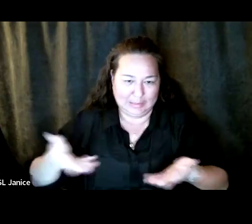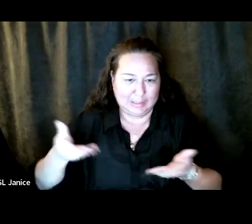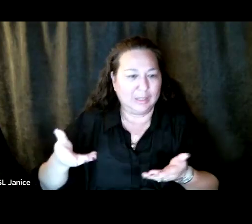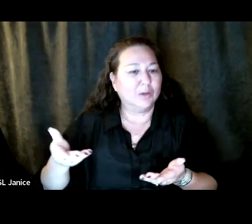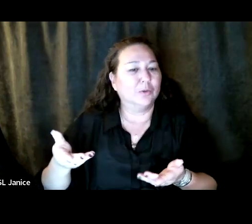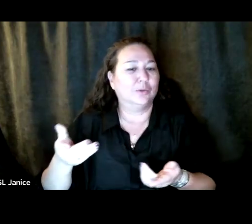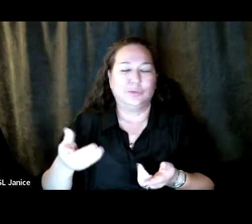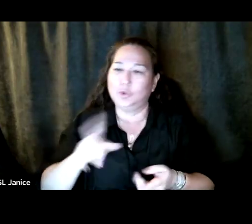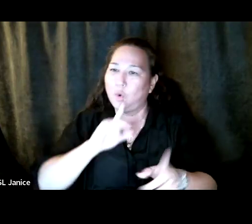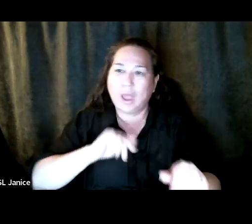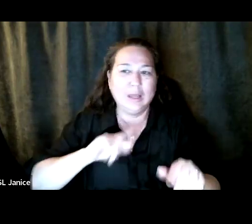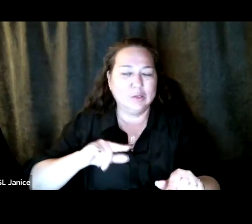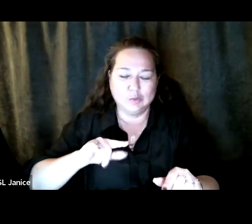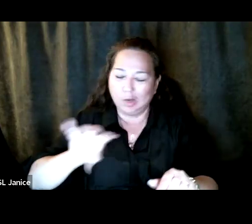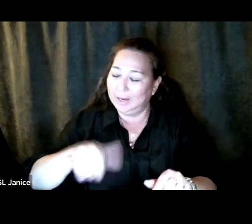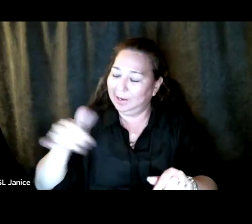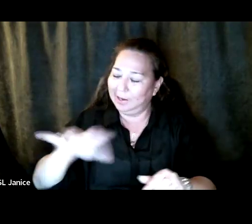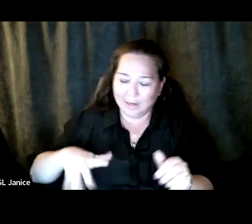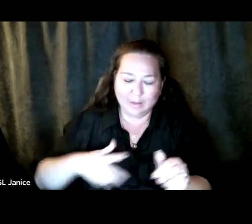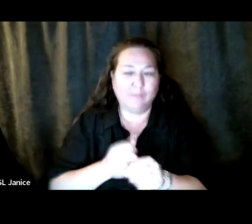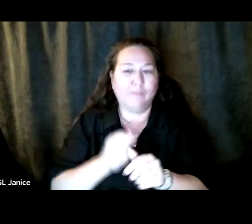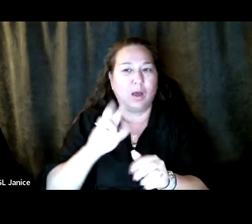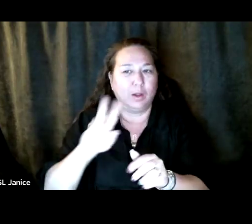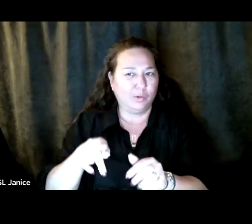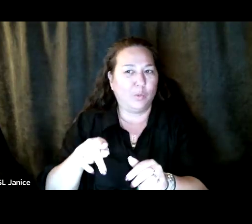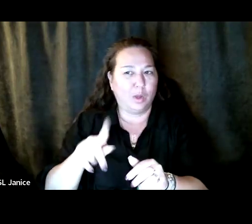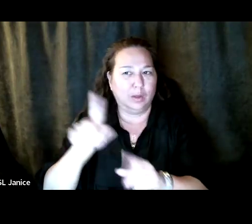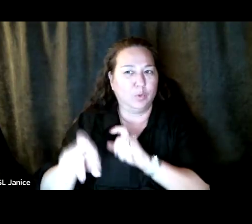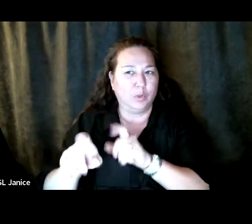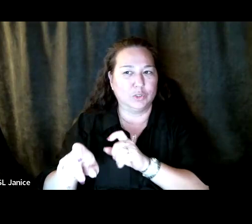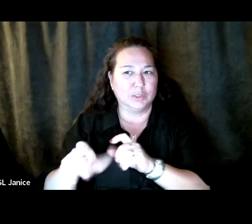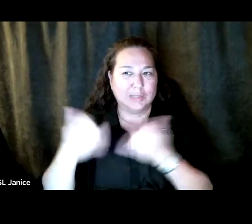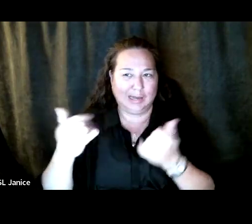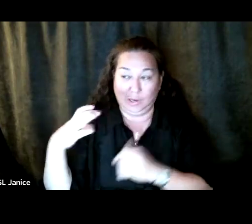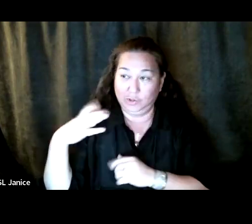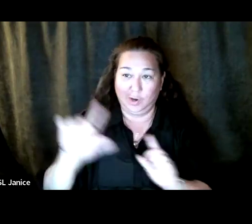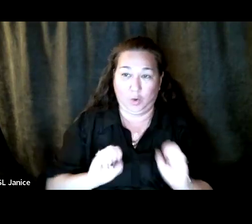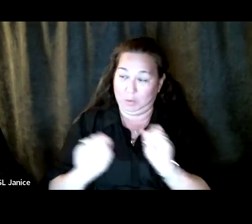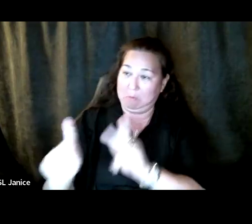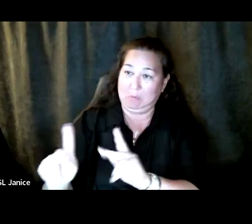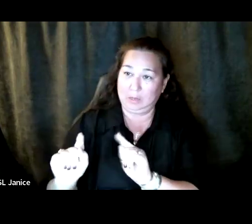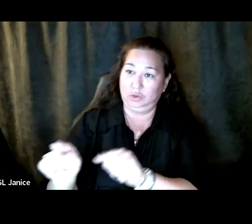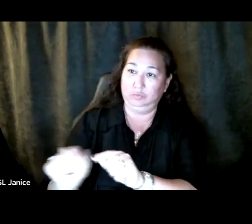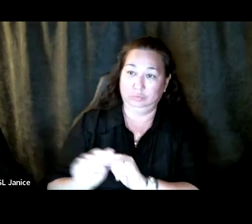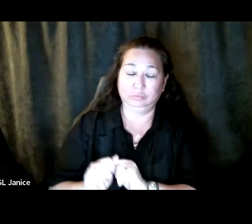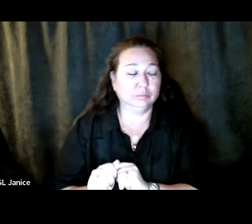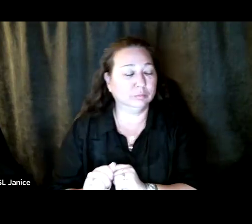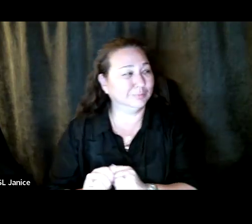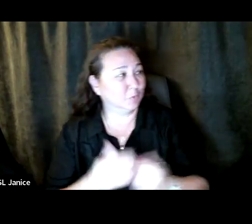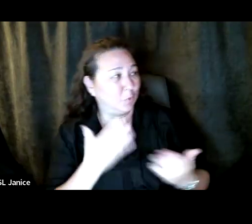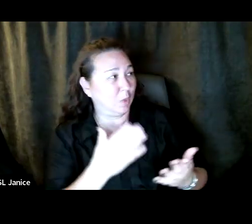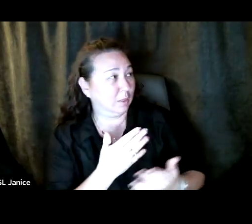to answer any follow-up questions. With that, Chair, I'll turn it back to you. Thank you. Any questions, concerns?